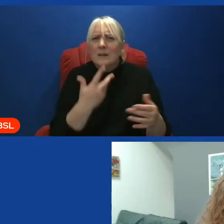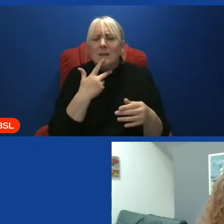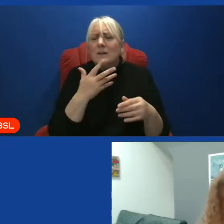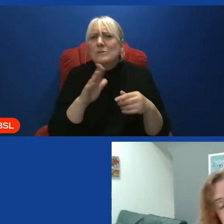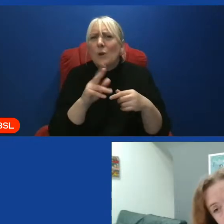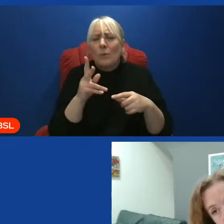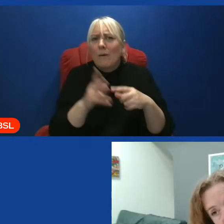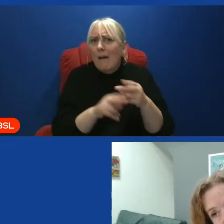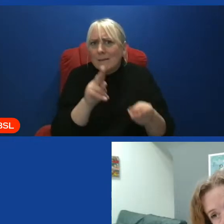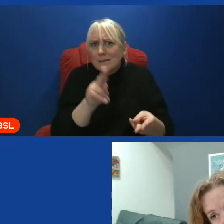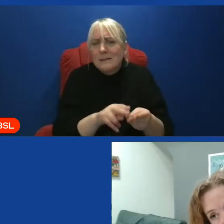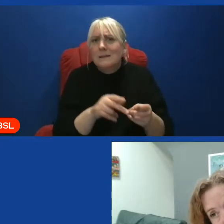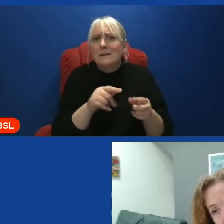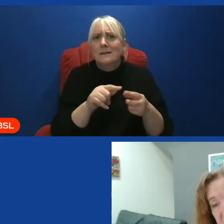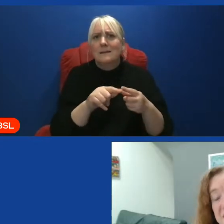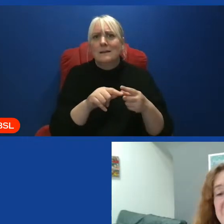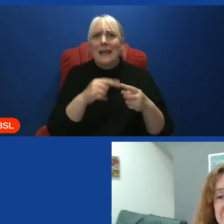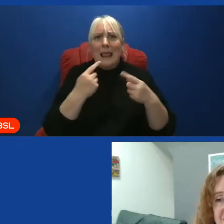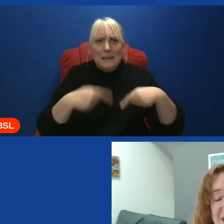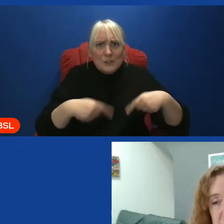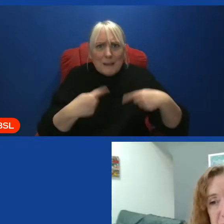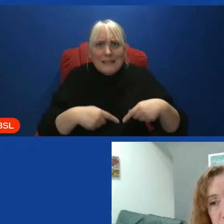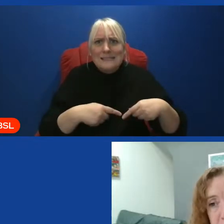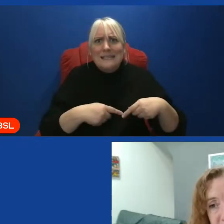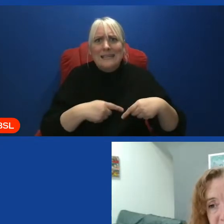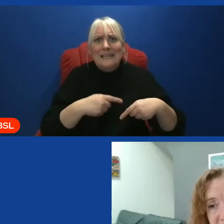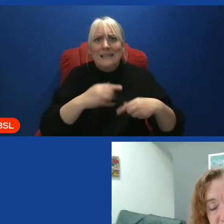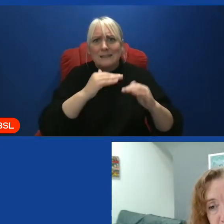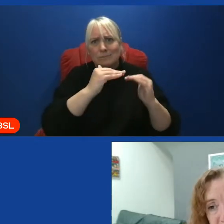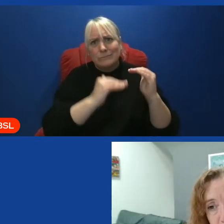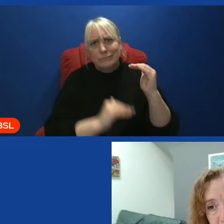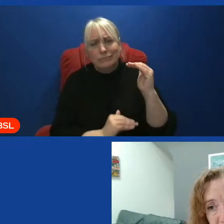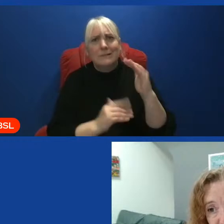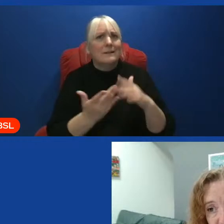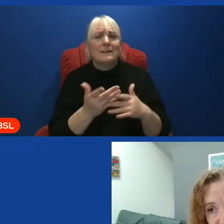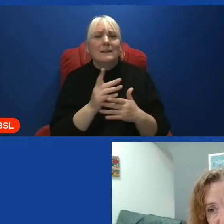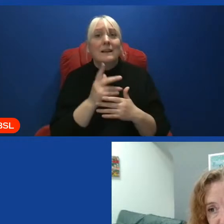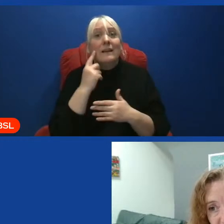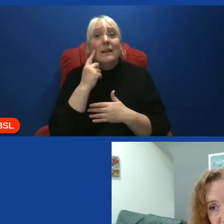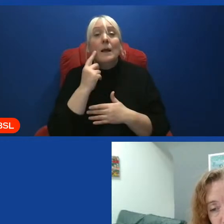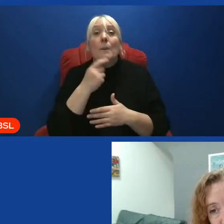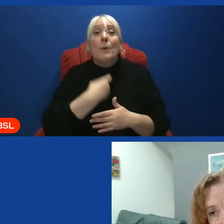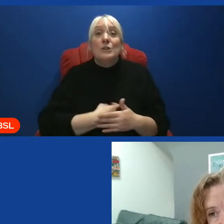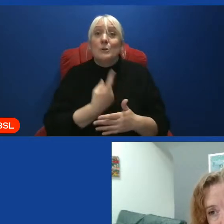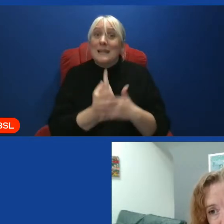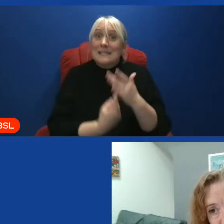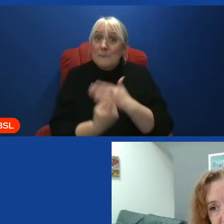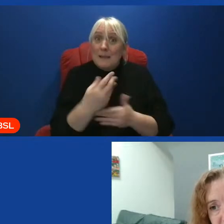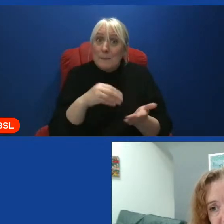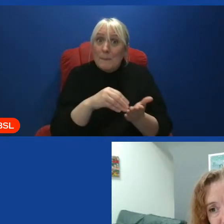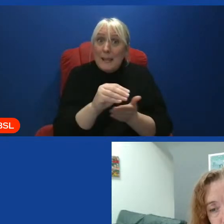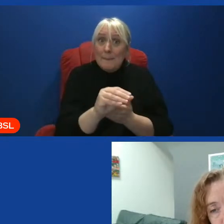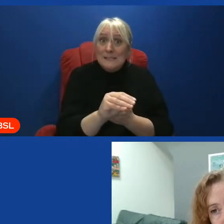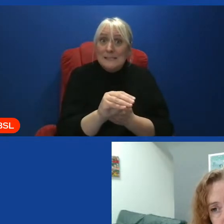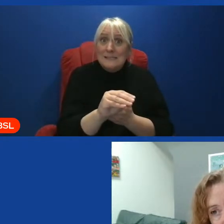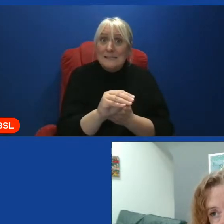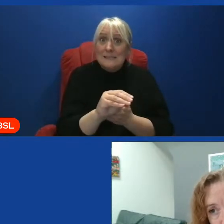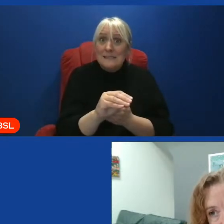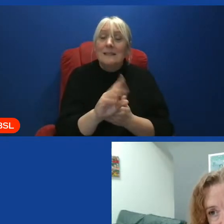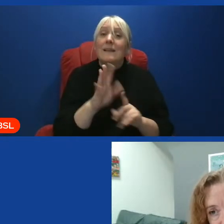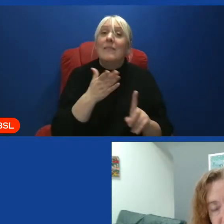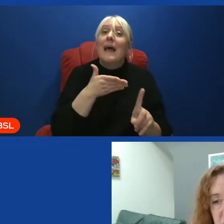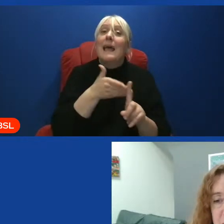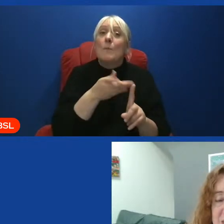restrict eligibility to personal independent payments. Let's think about what personal independent payments are. Those are payments that enable people